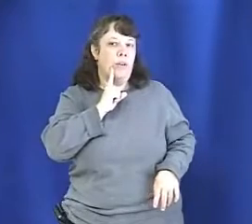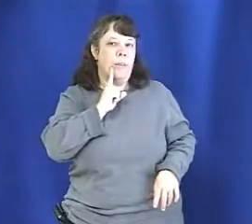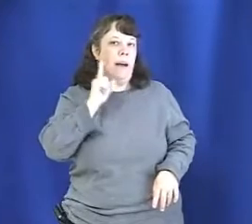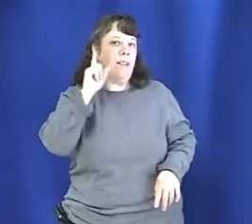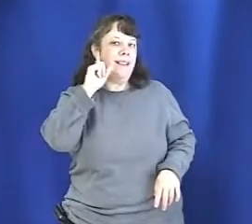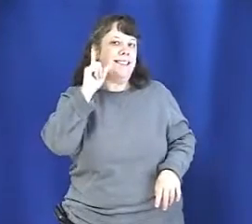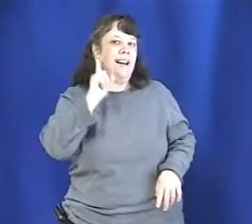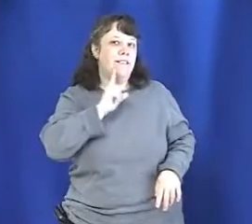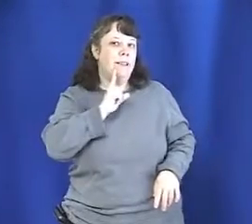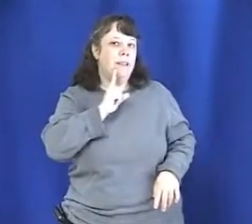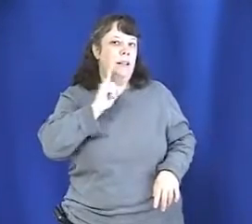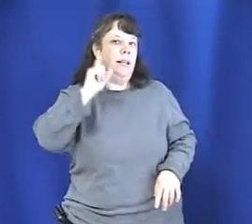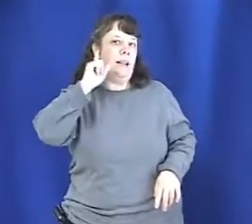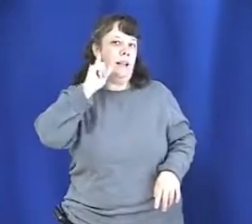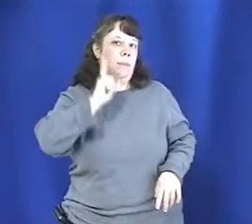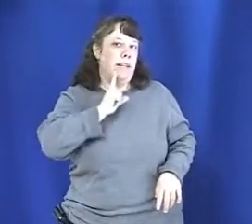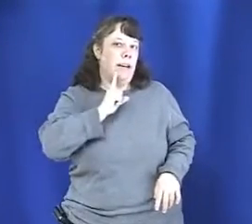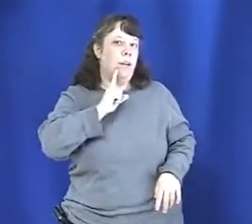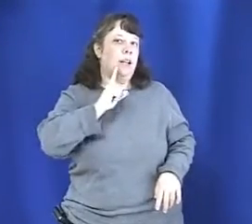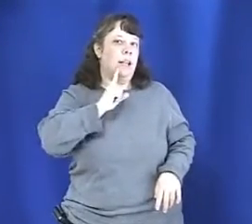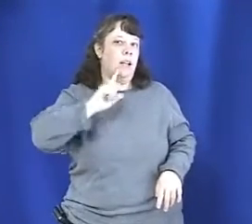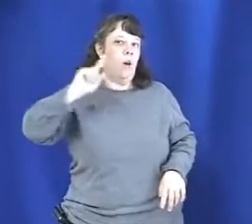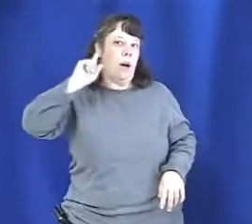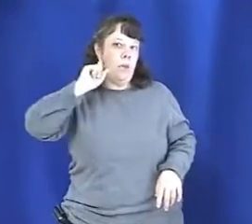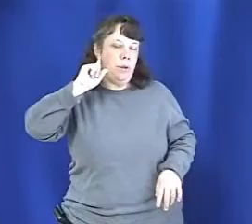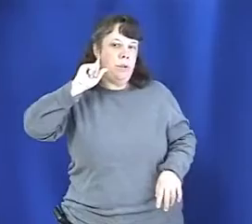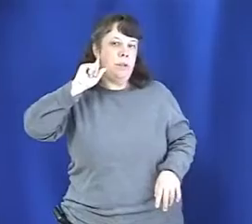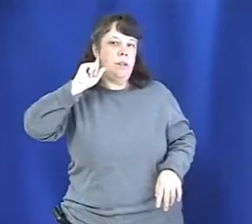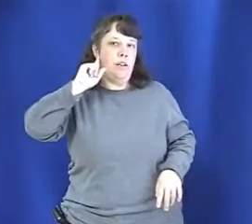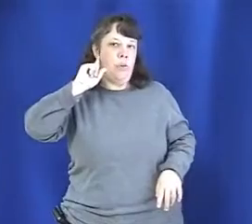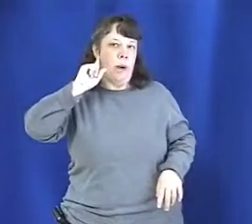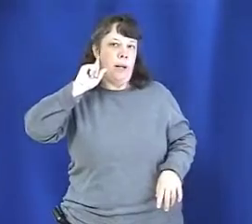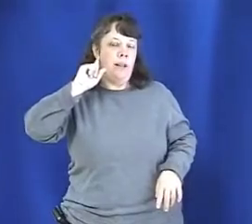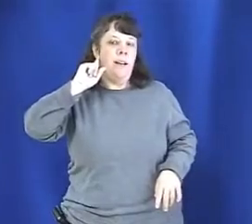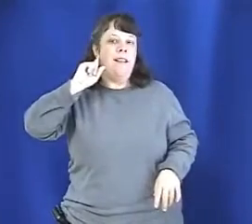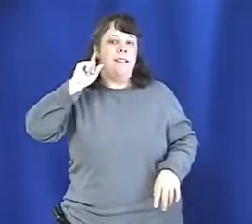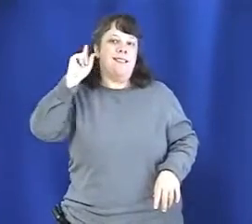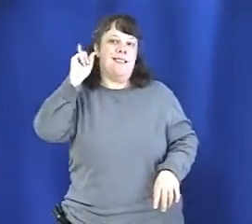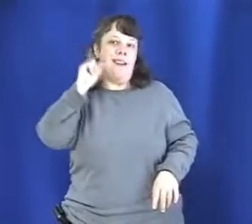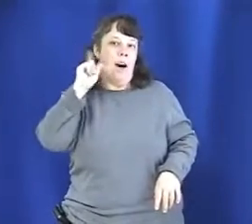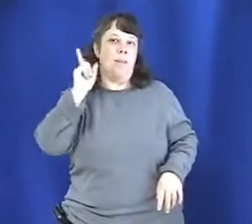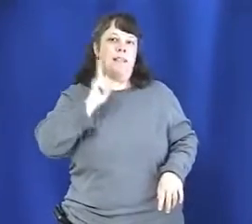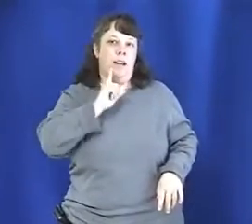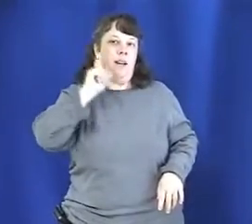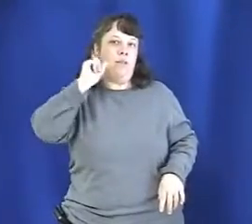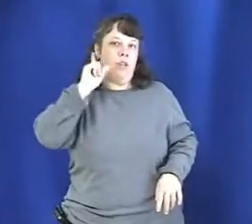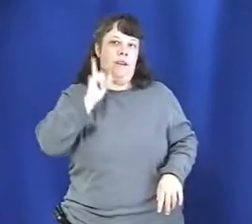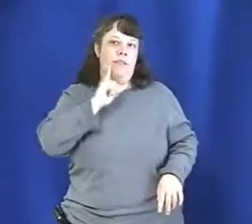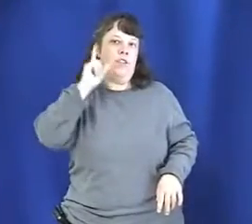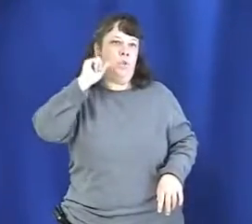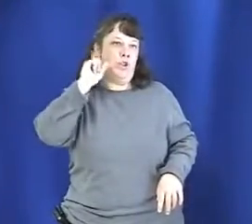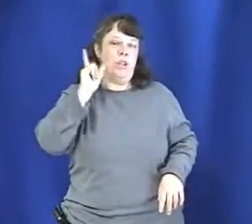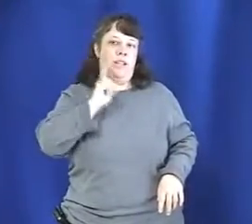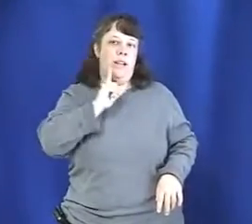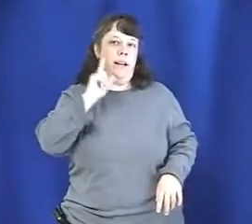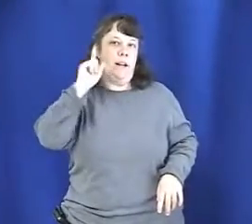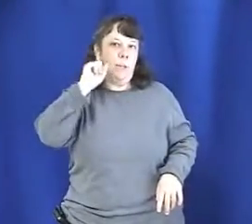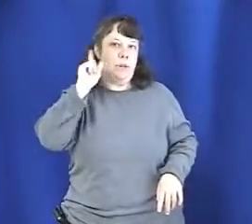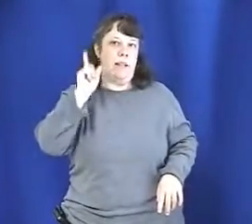of the mouth. Deaf. It can come down, it can go up, either way. This is the common sign for deaf. This is what you're going to see 99% of the